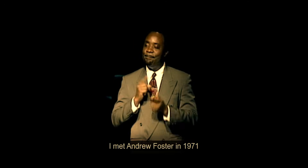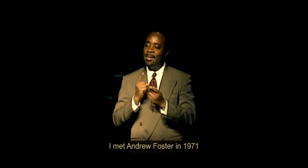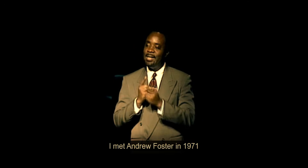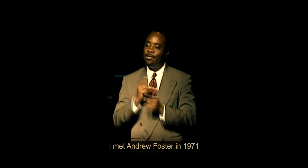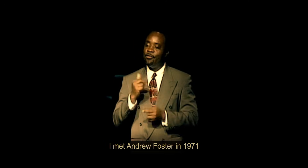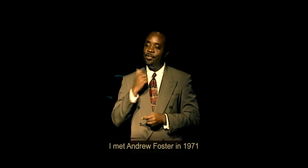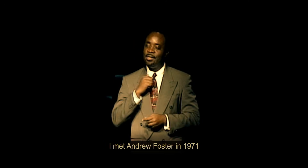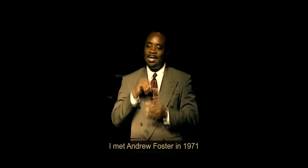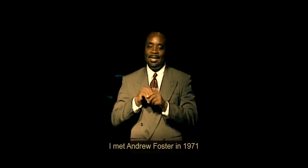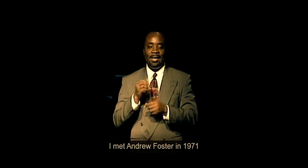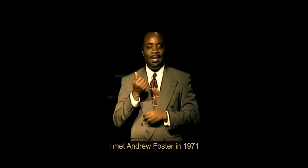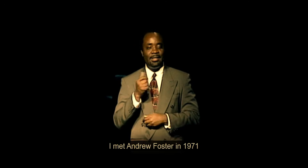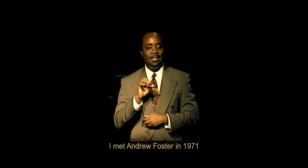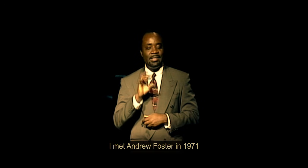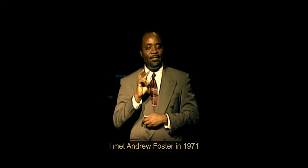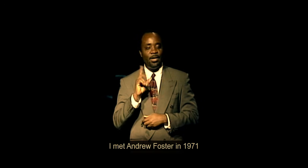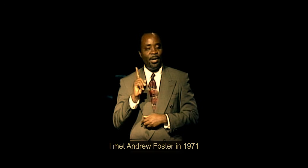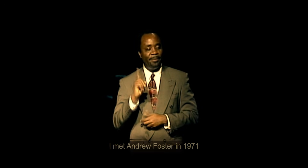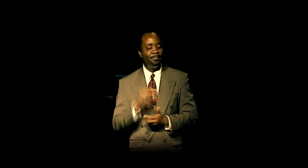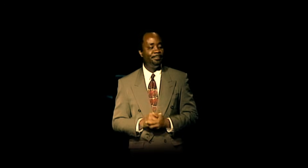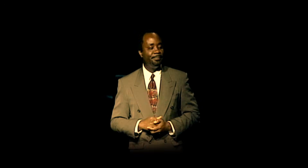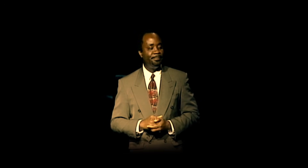I met Andrew Foster in 1971